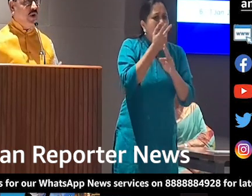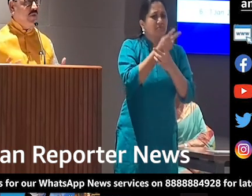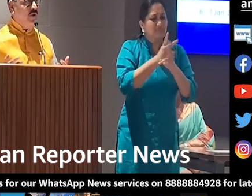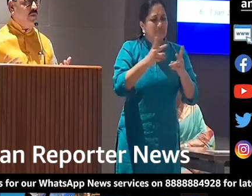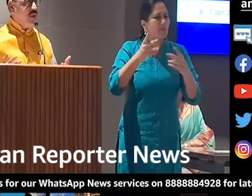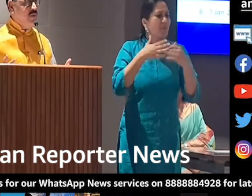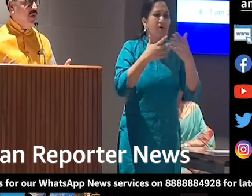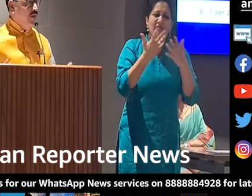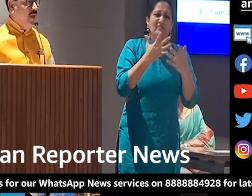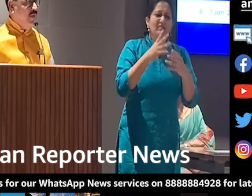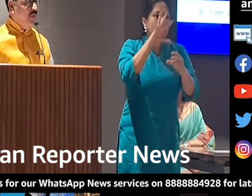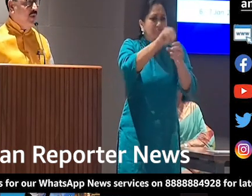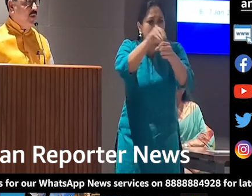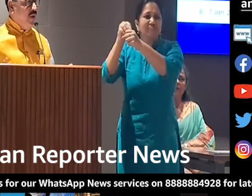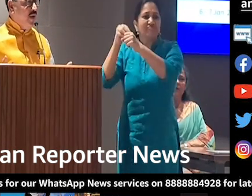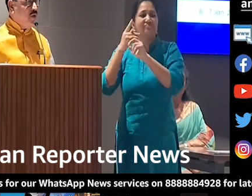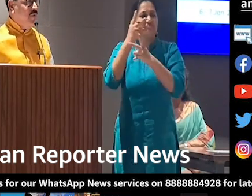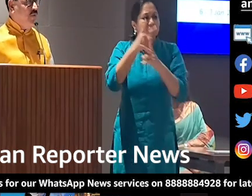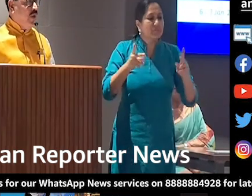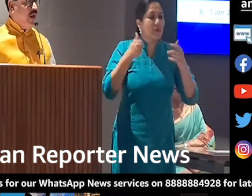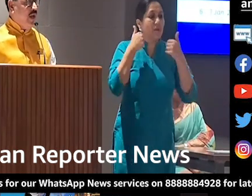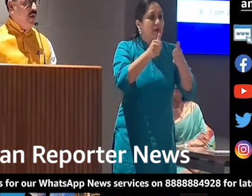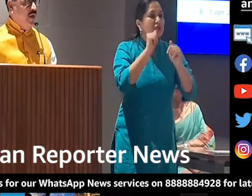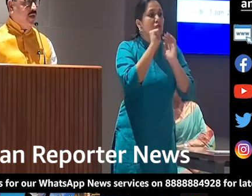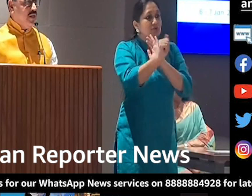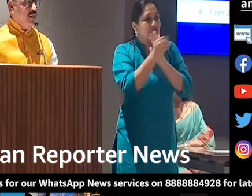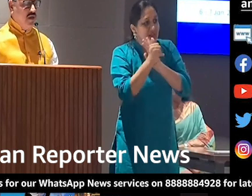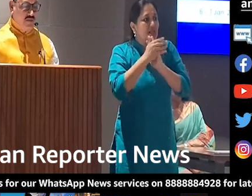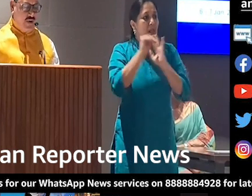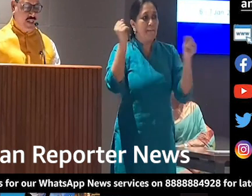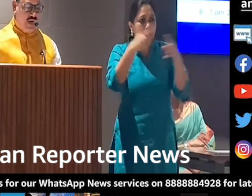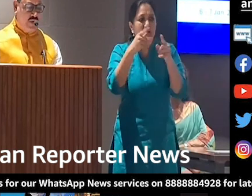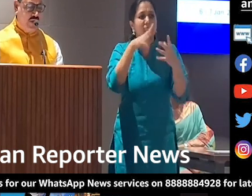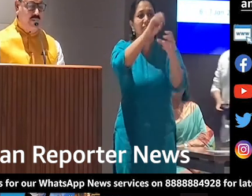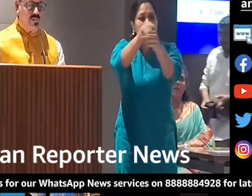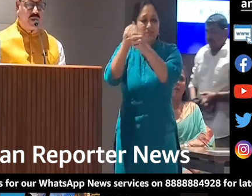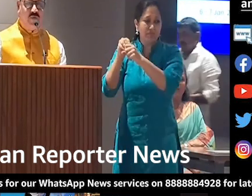the whatever possible way to the best of your abilities.